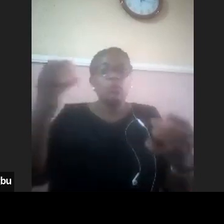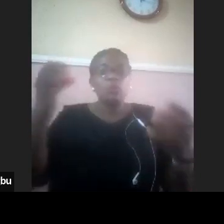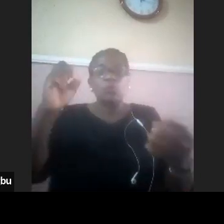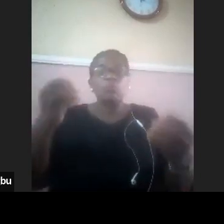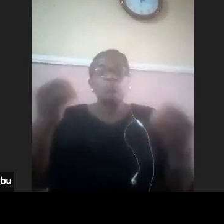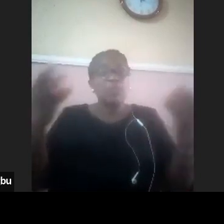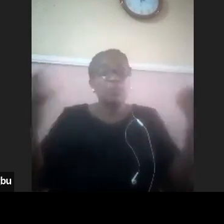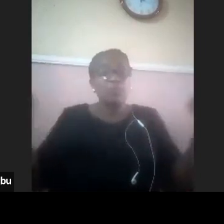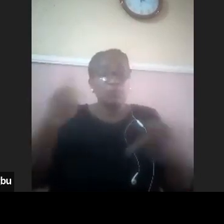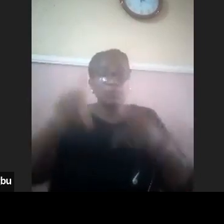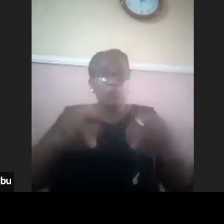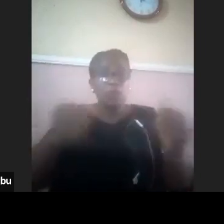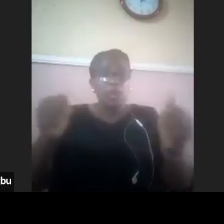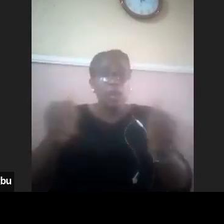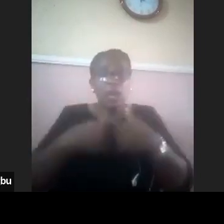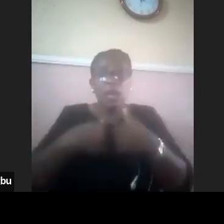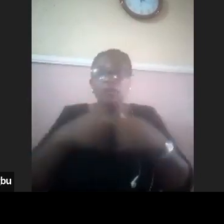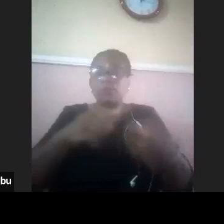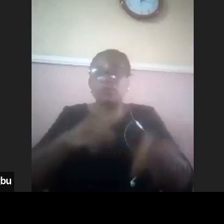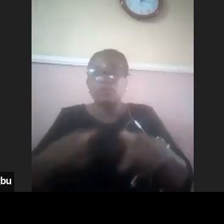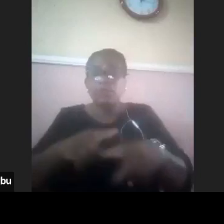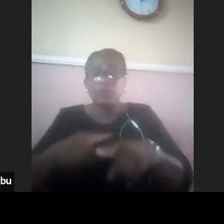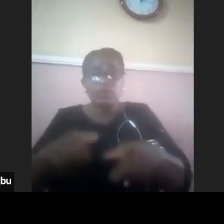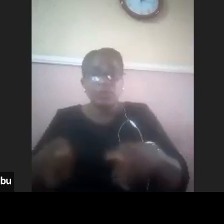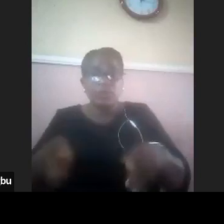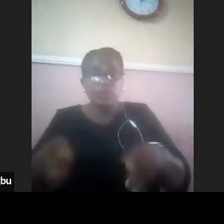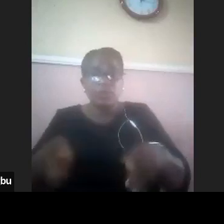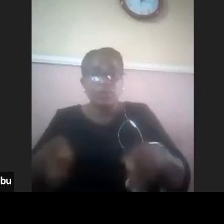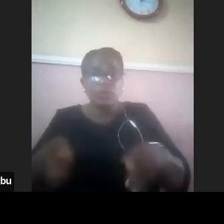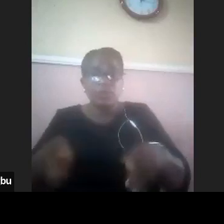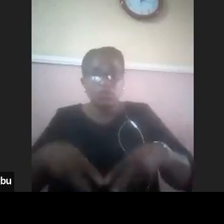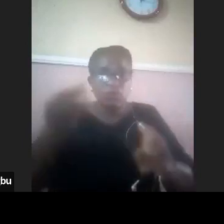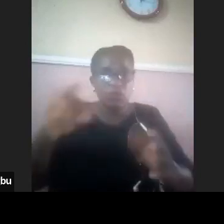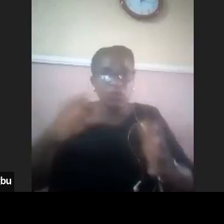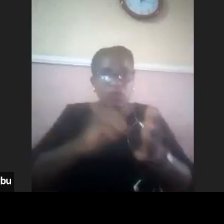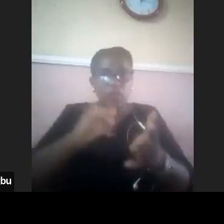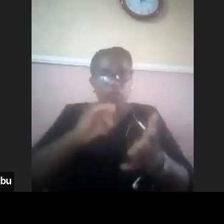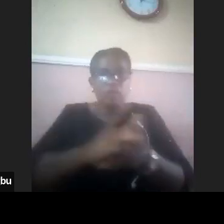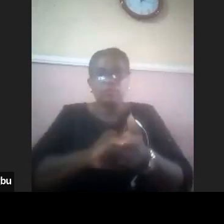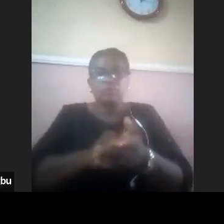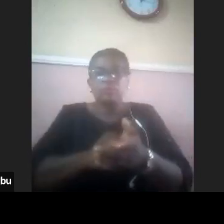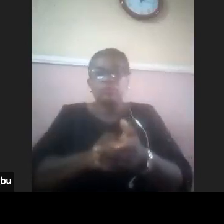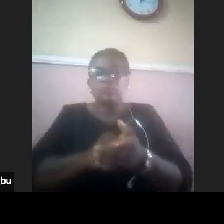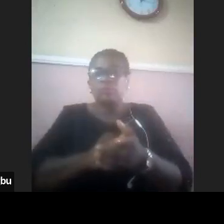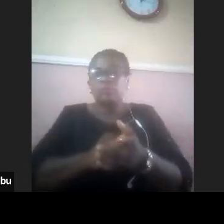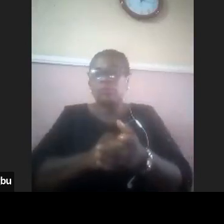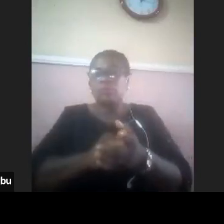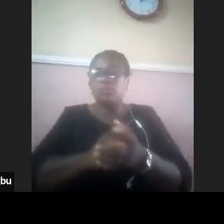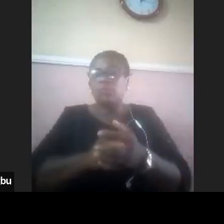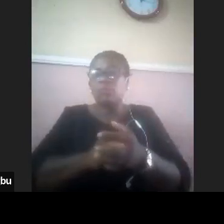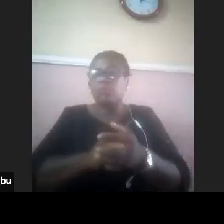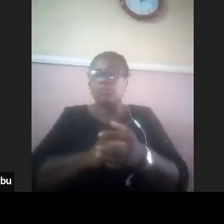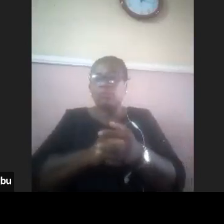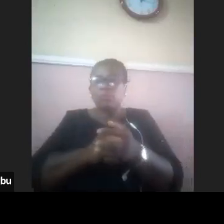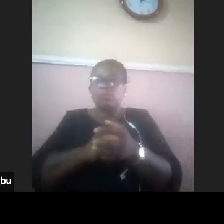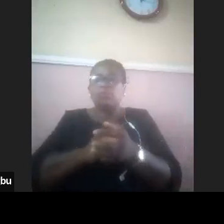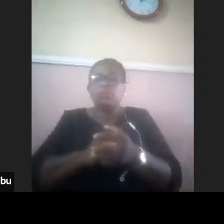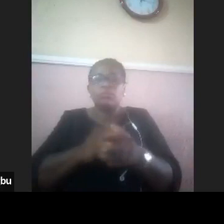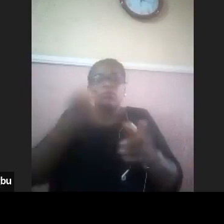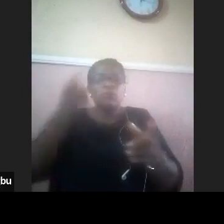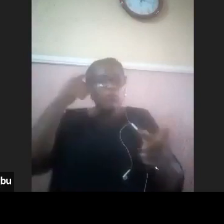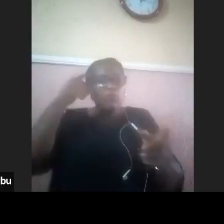traumatic event and that's what inspired you to do whatever you wanted to do. For another person, maybe